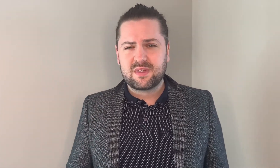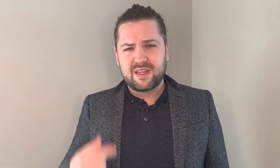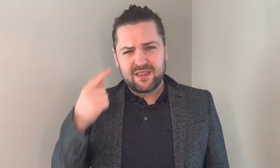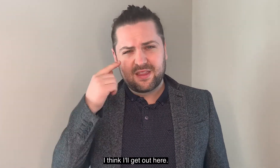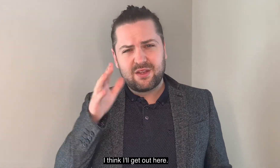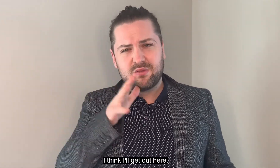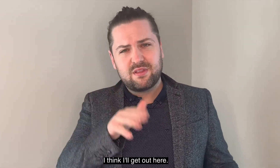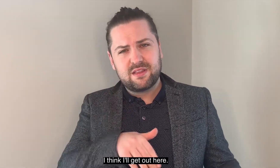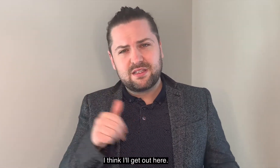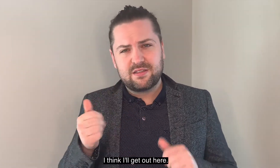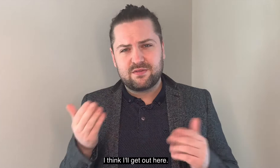I think I'll get out here.